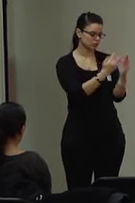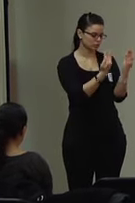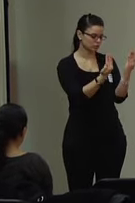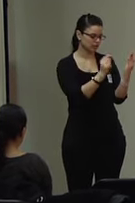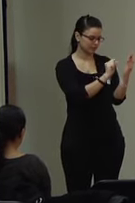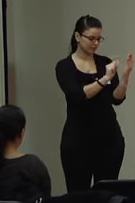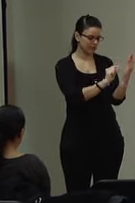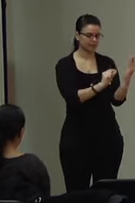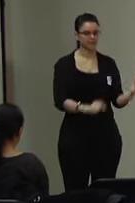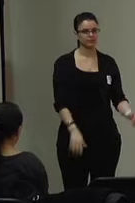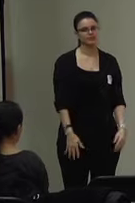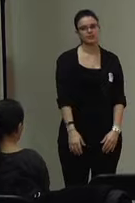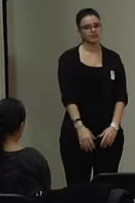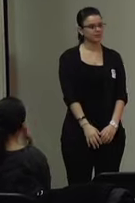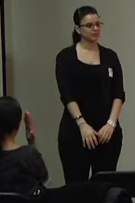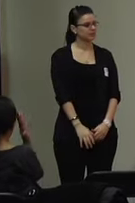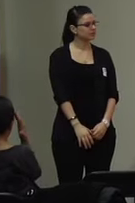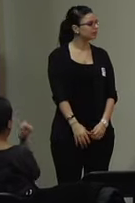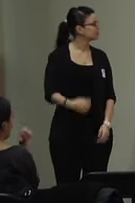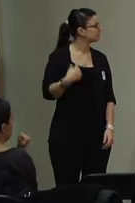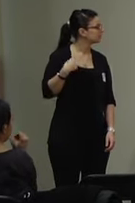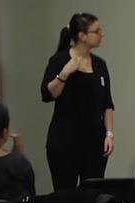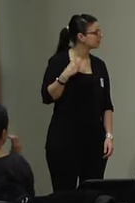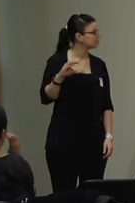eliminate that from your diet.